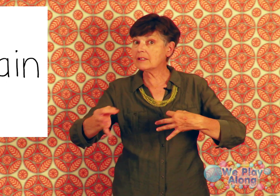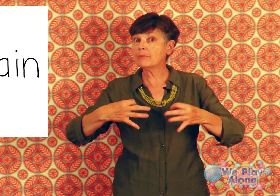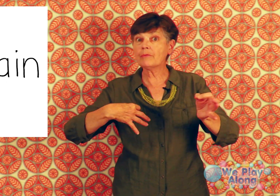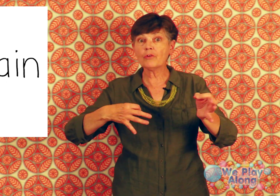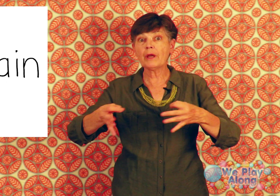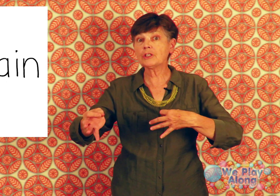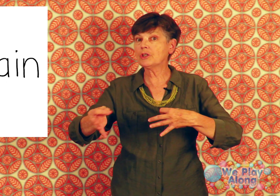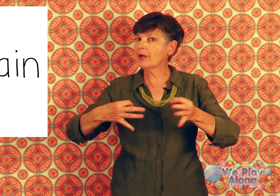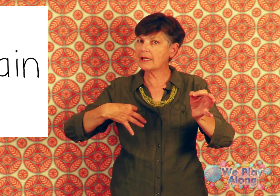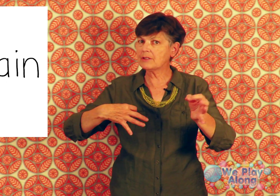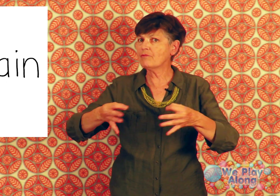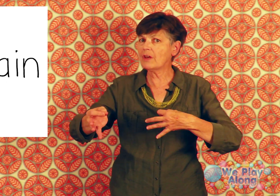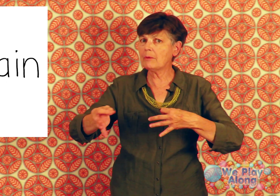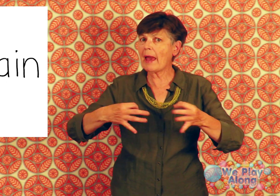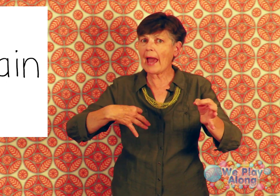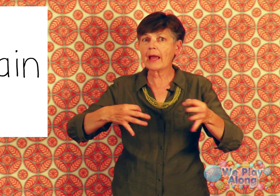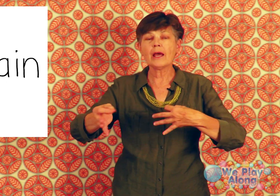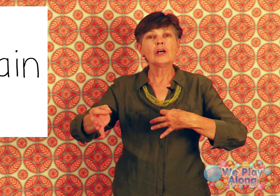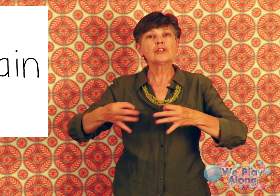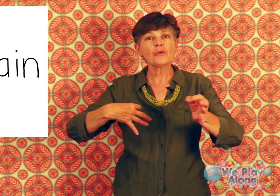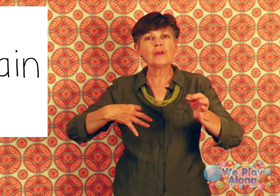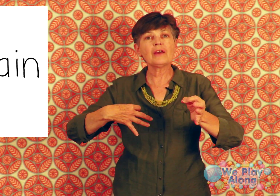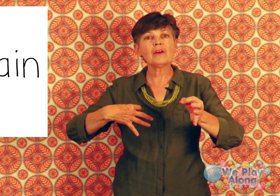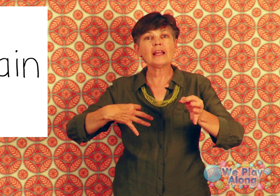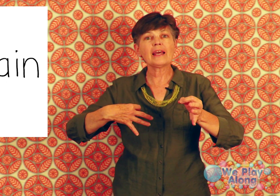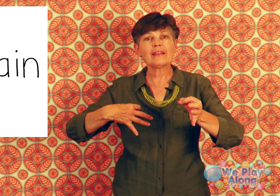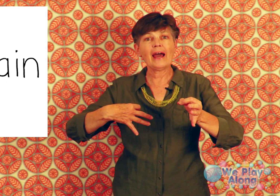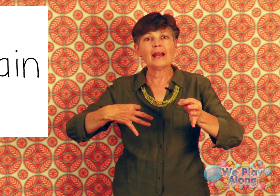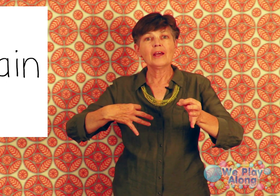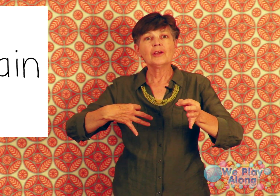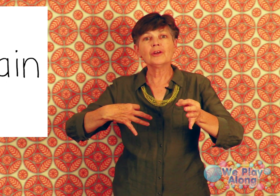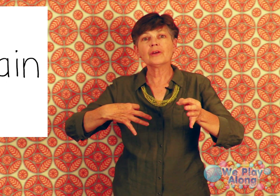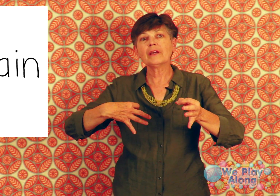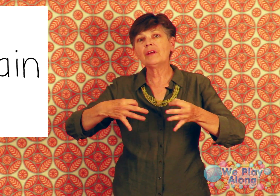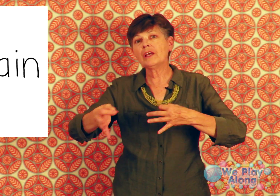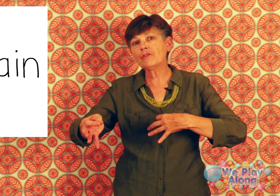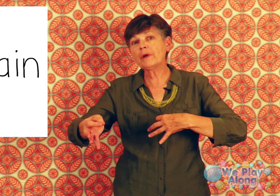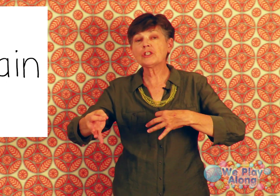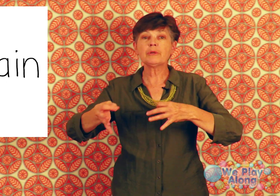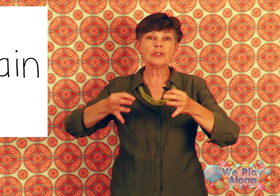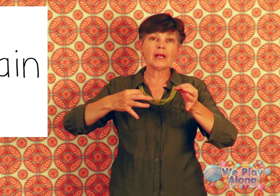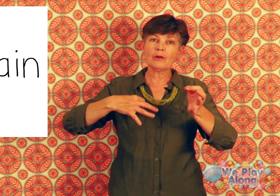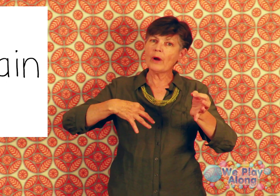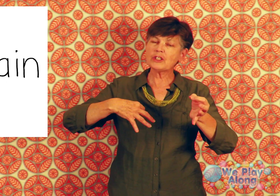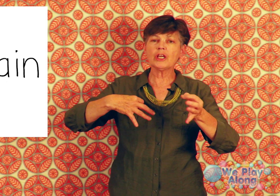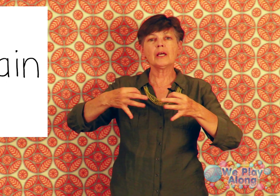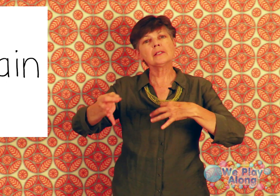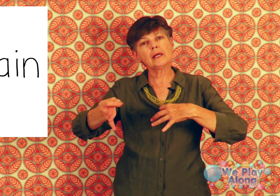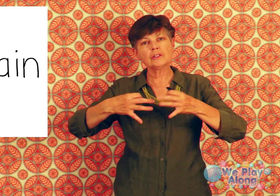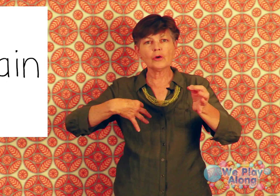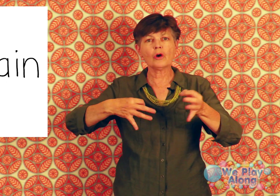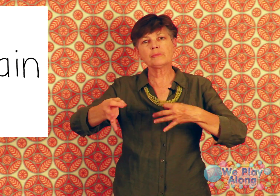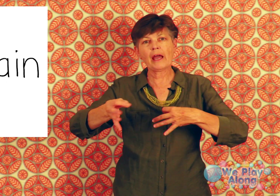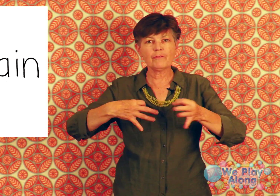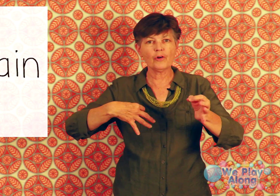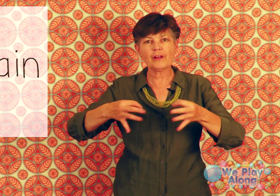some information, you're getting some feedback. So think of it like that. You're giving the information, but you're getting questions, and so it goes back and forth like